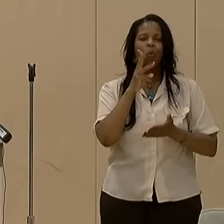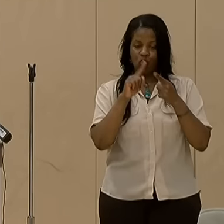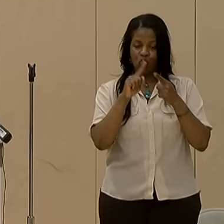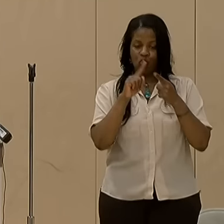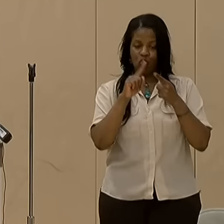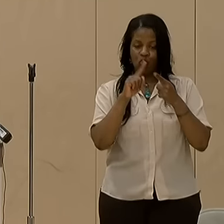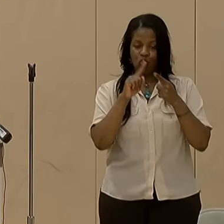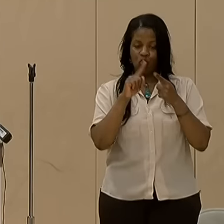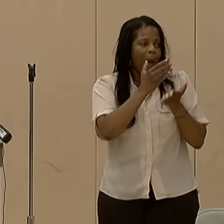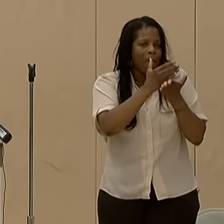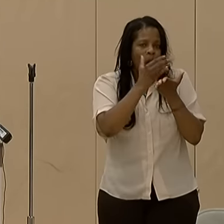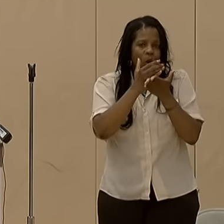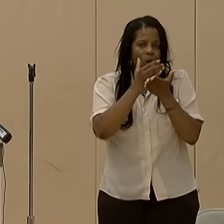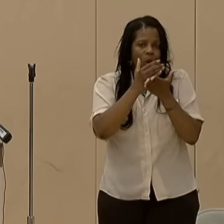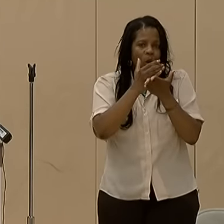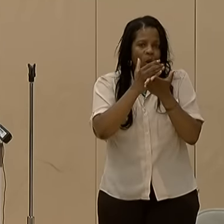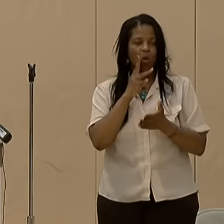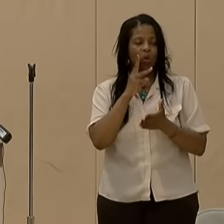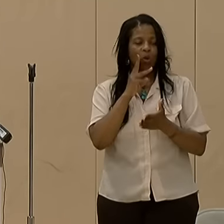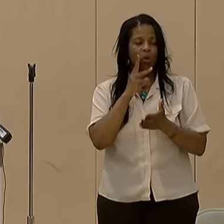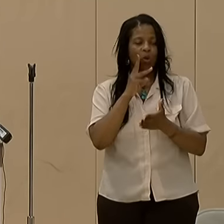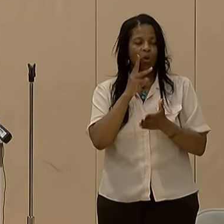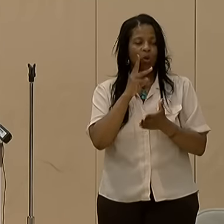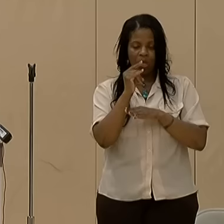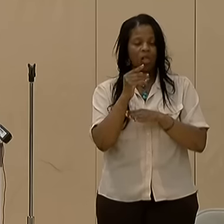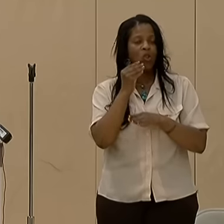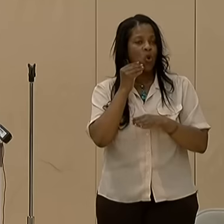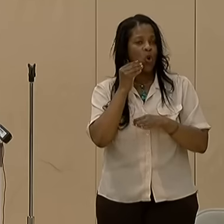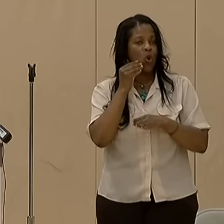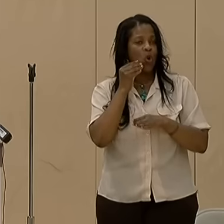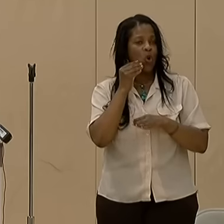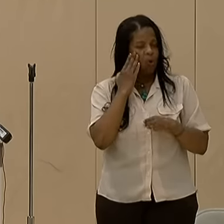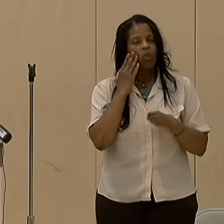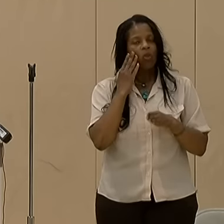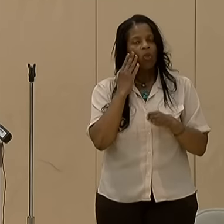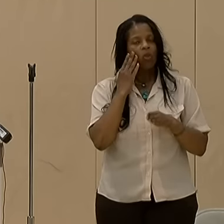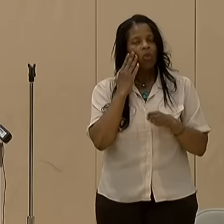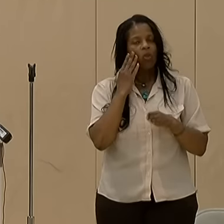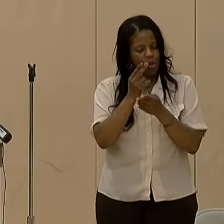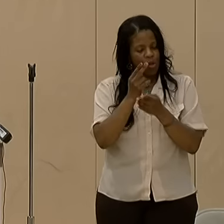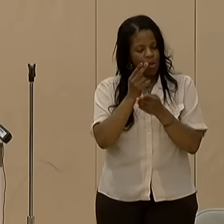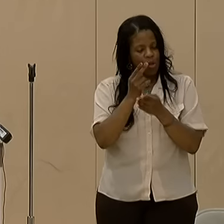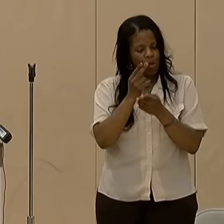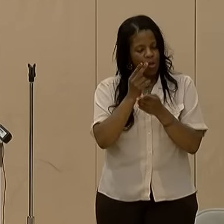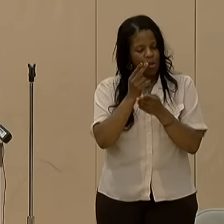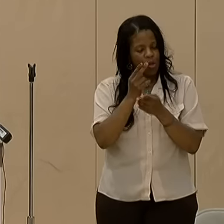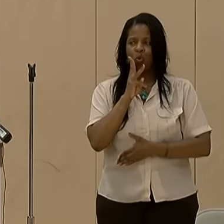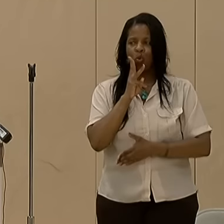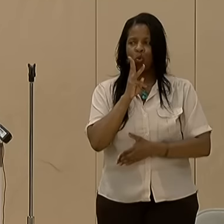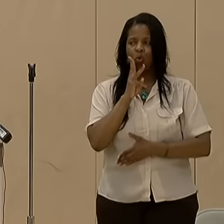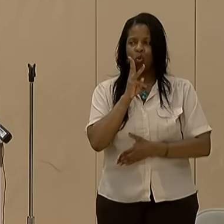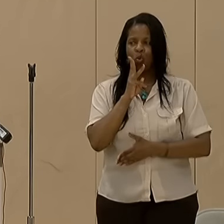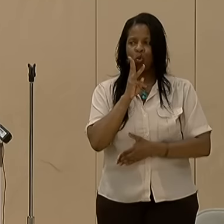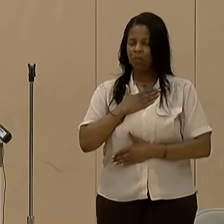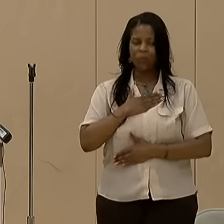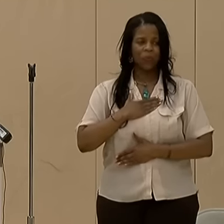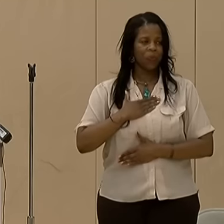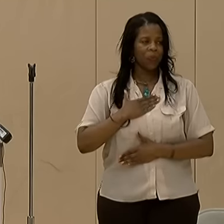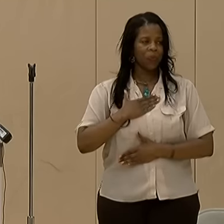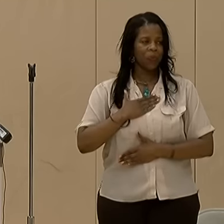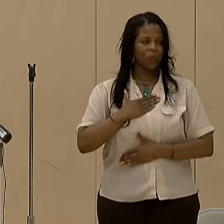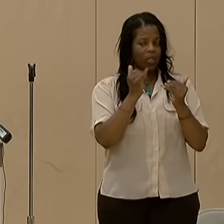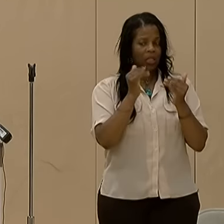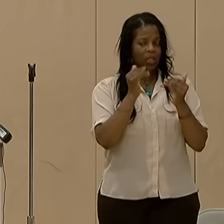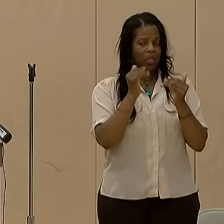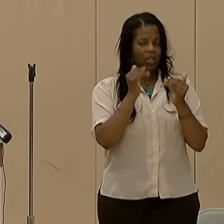and haven't been evacuated. You want to make sure that you're using the bottled water. Now, this